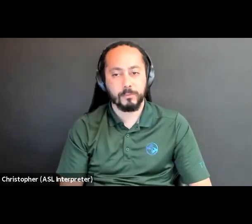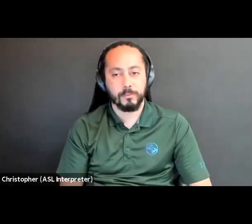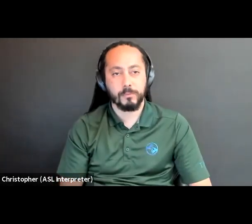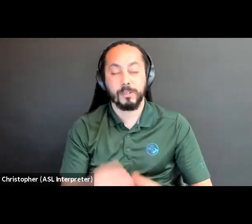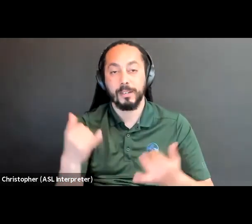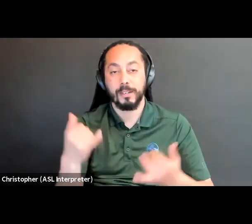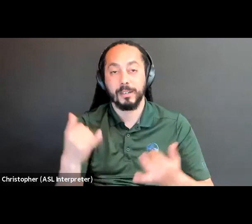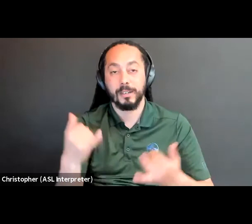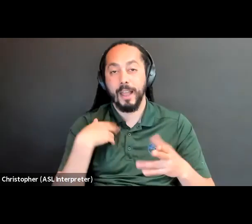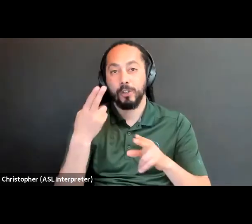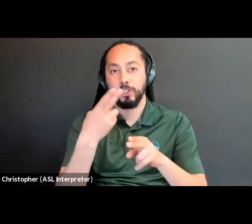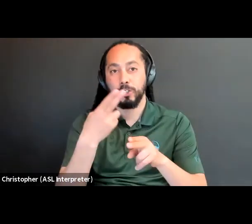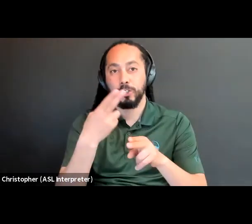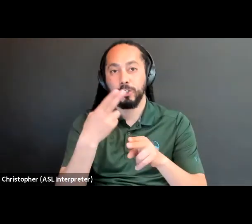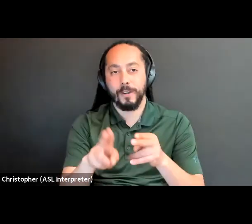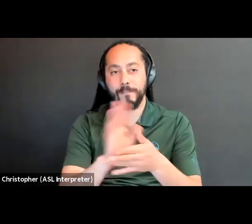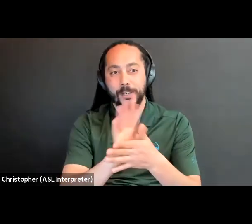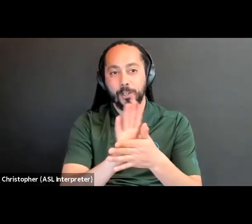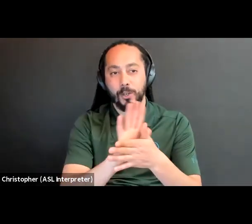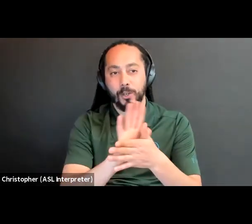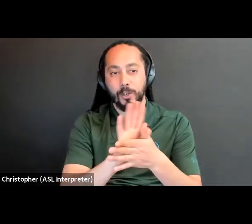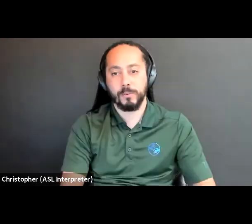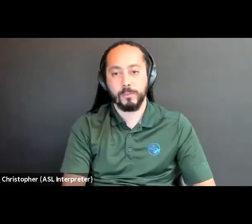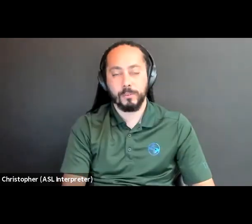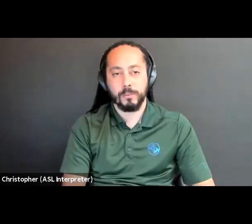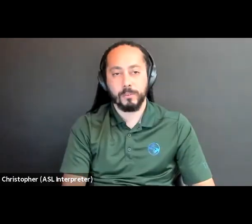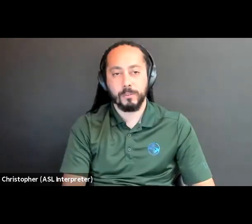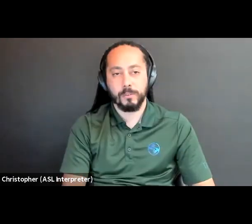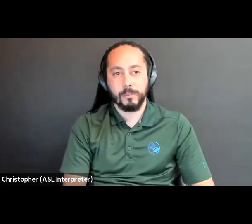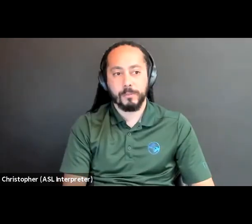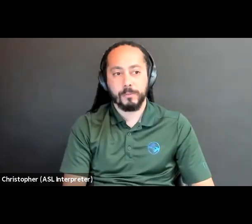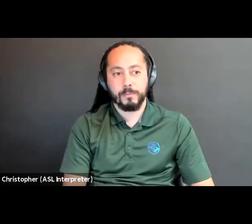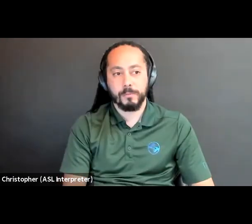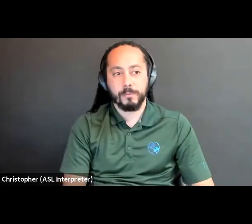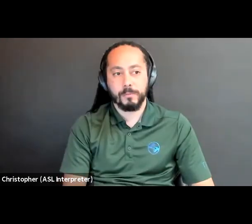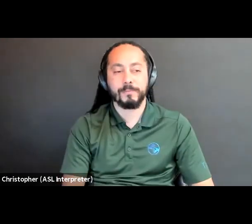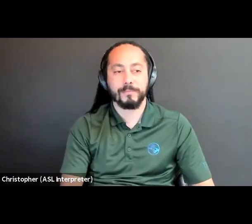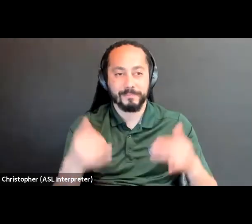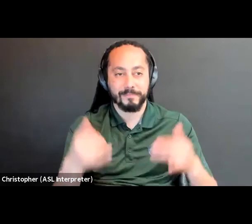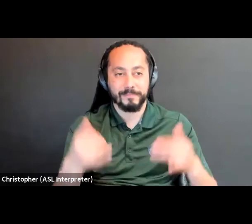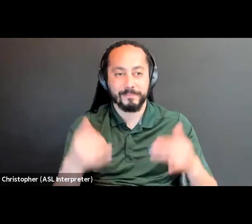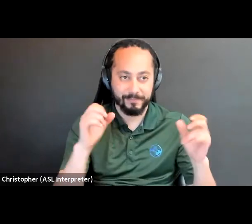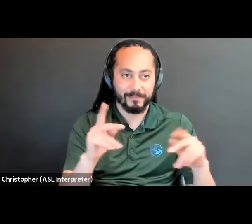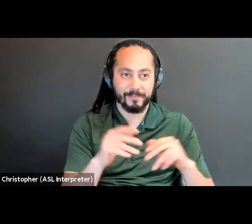clip. Let's see, where is it? A video clip, there it is. Good.